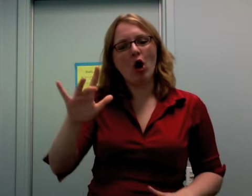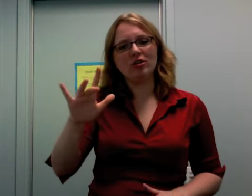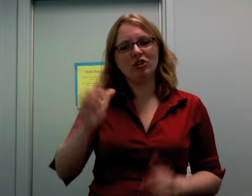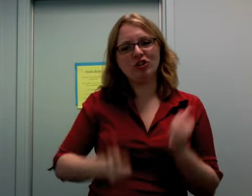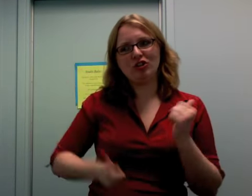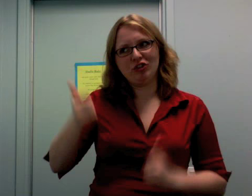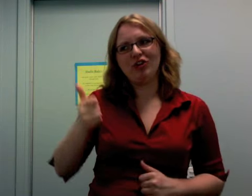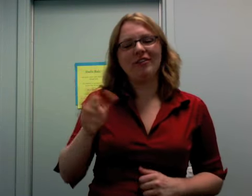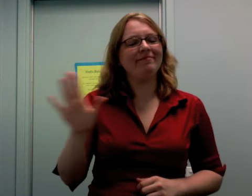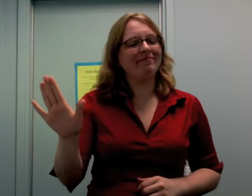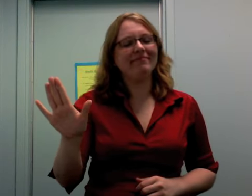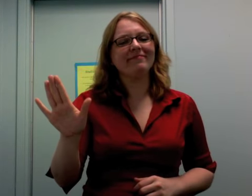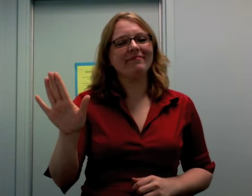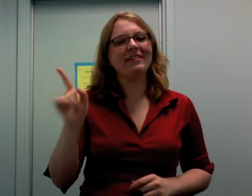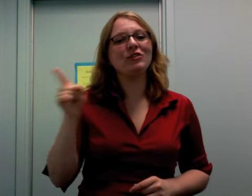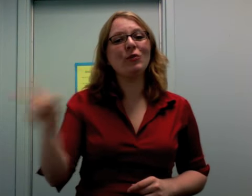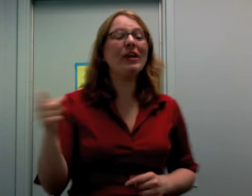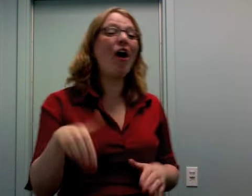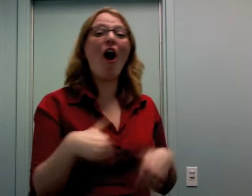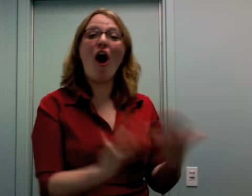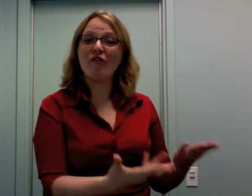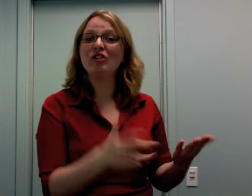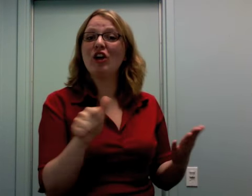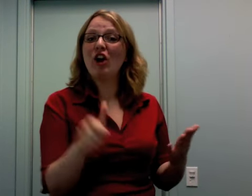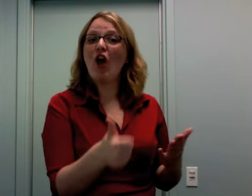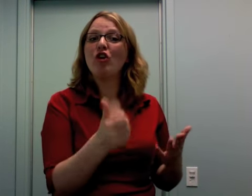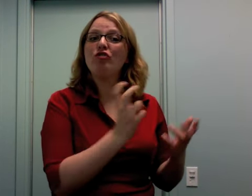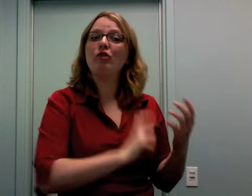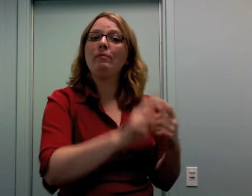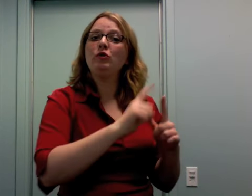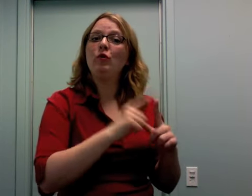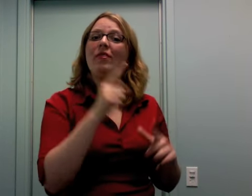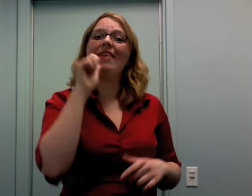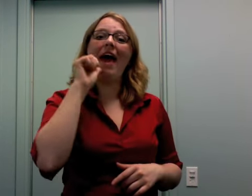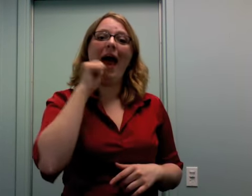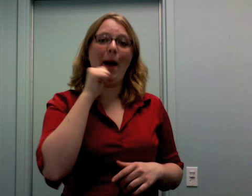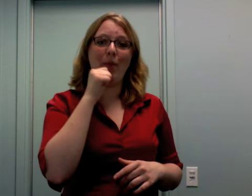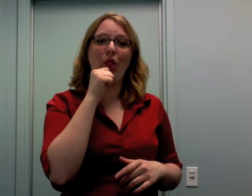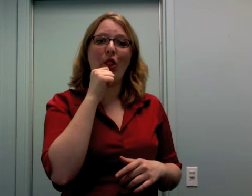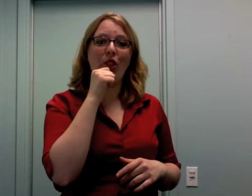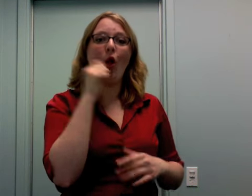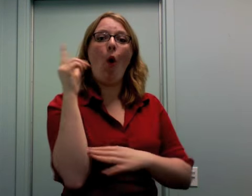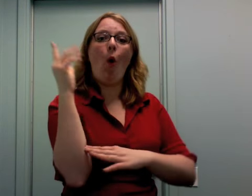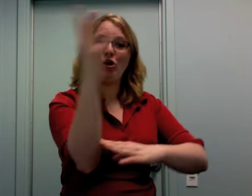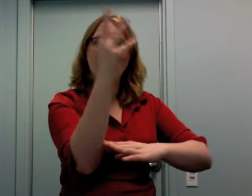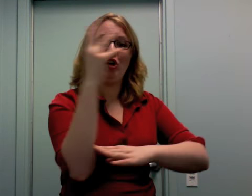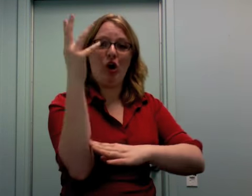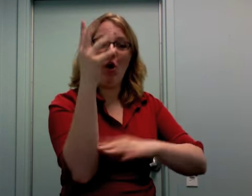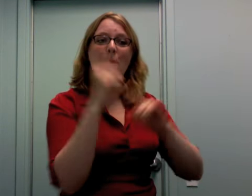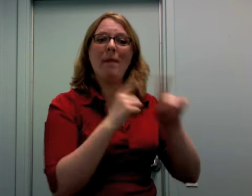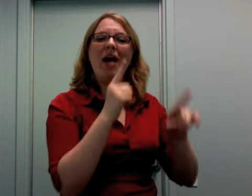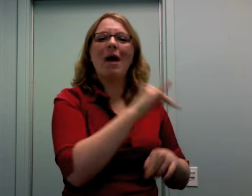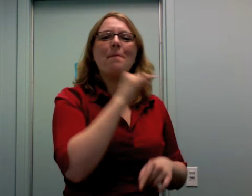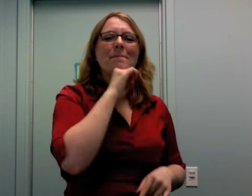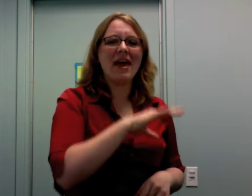more trip to the apple orchard. But again, the third little pig outsmarts the wolf. Finally, the